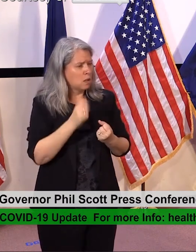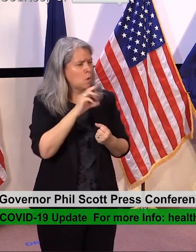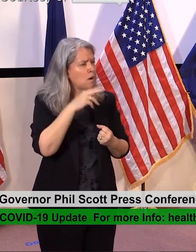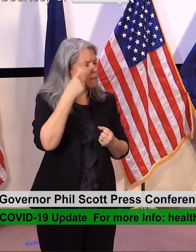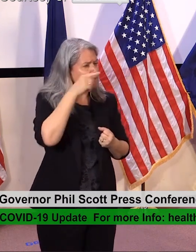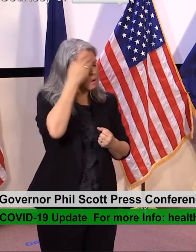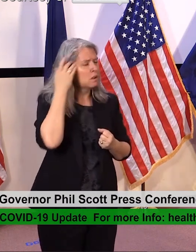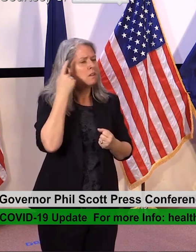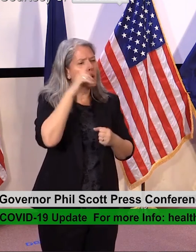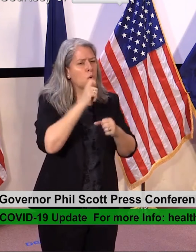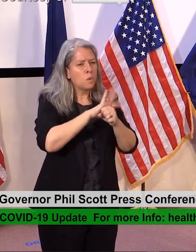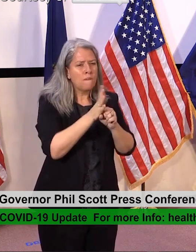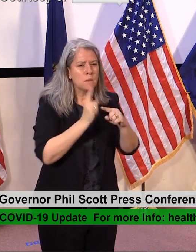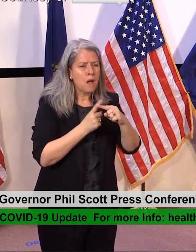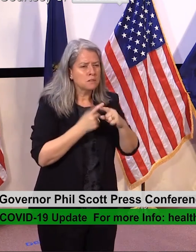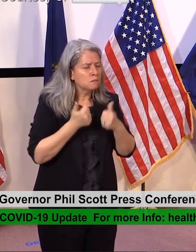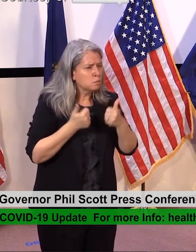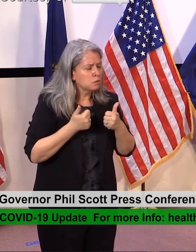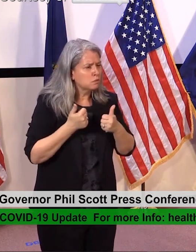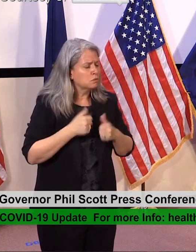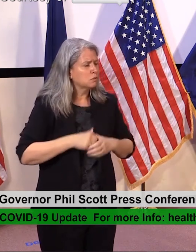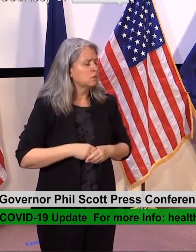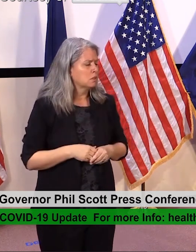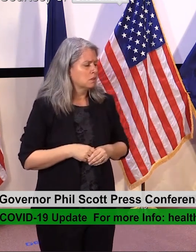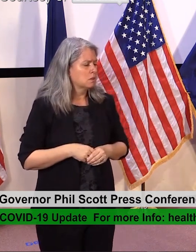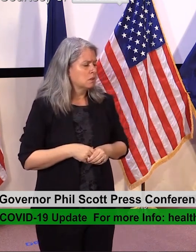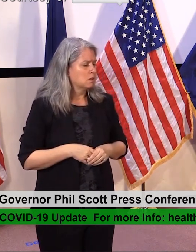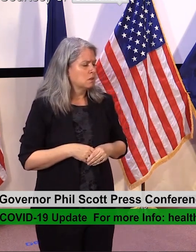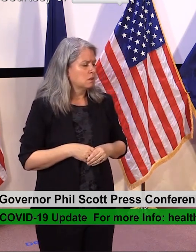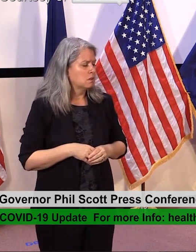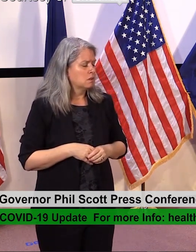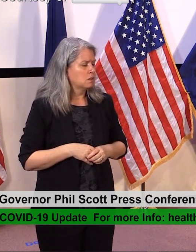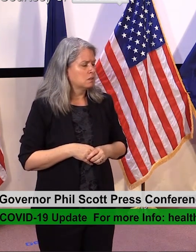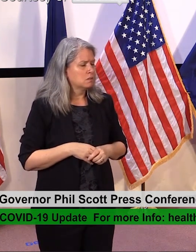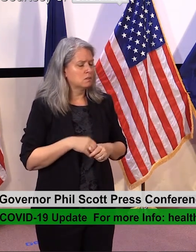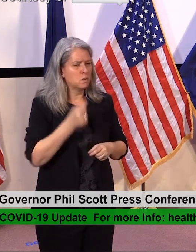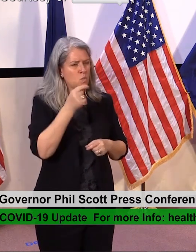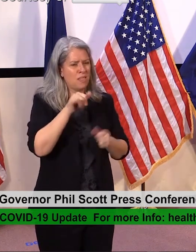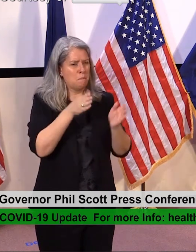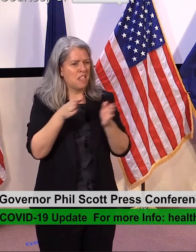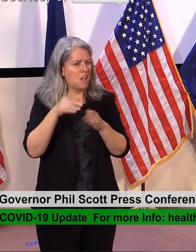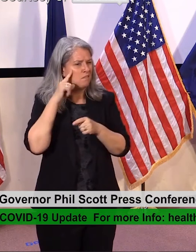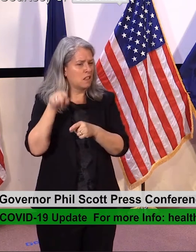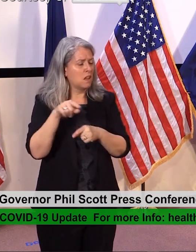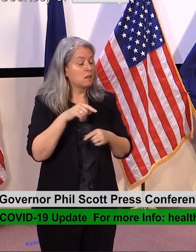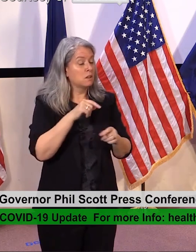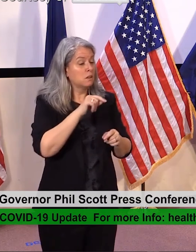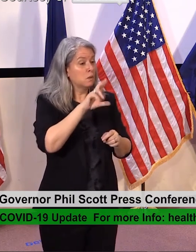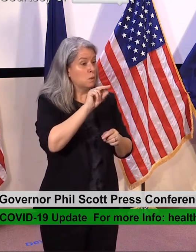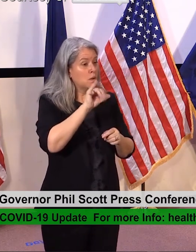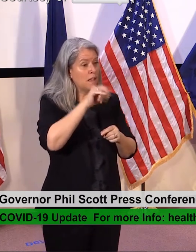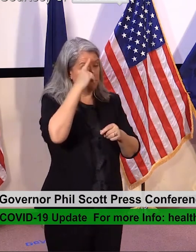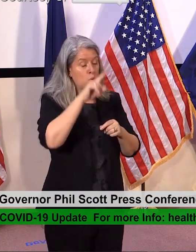or is that planned for only healthy inmates, or are there going to be preventative tests at those locations too? That is